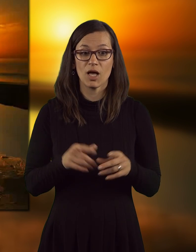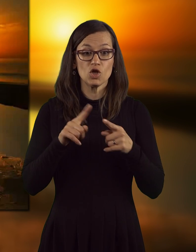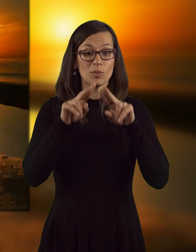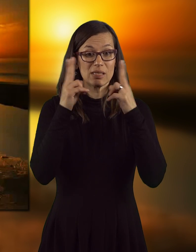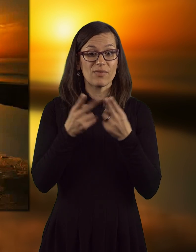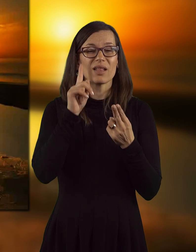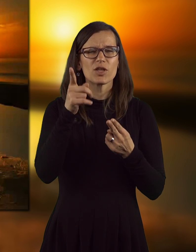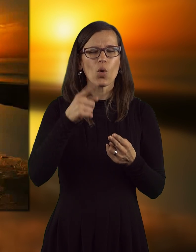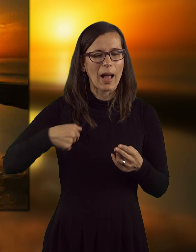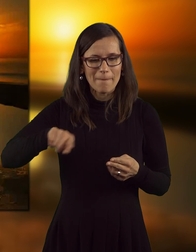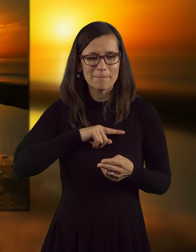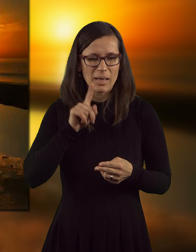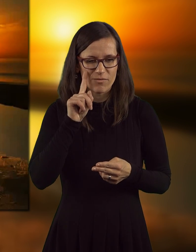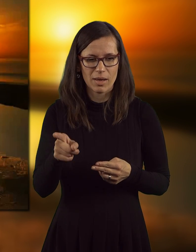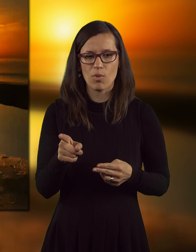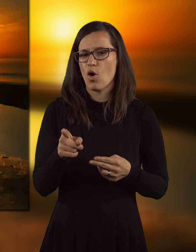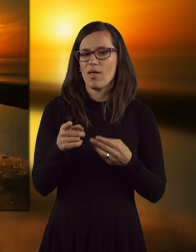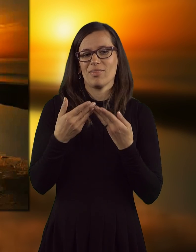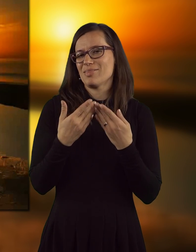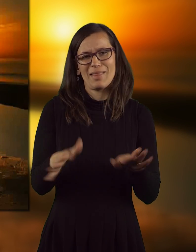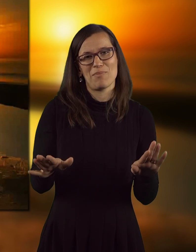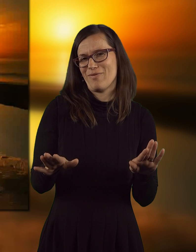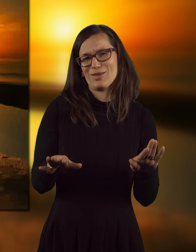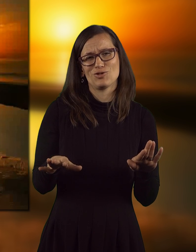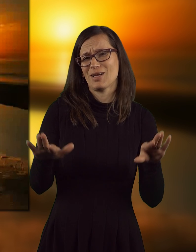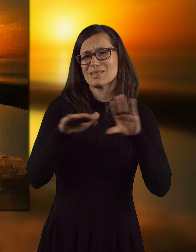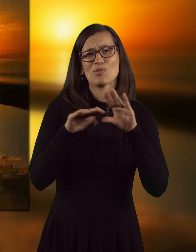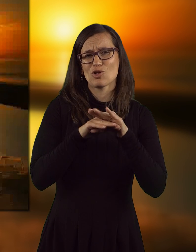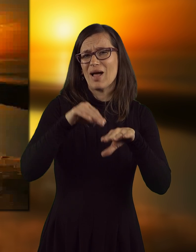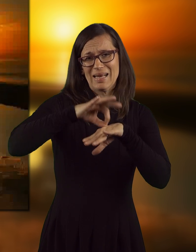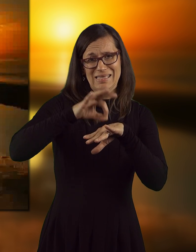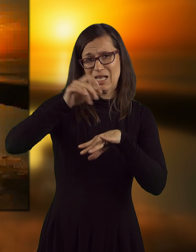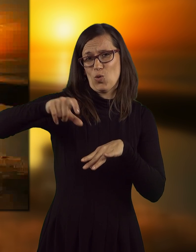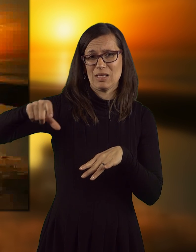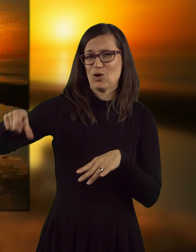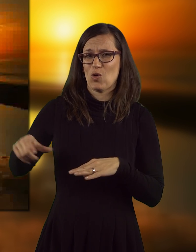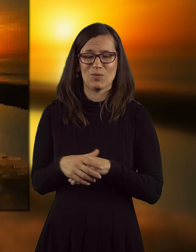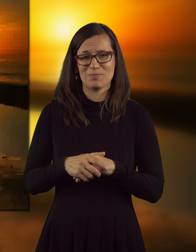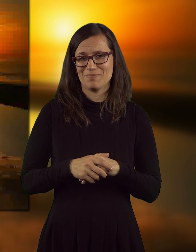if the world at large knew what we know, no physicians would be employed.